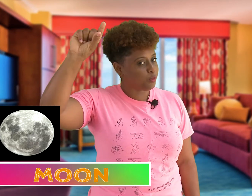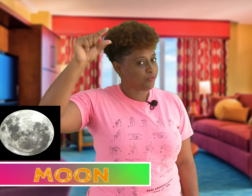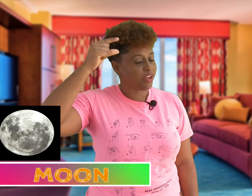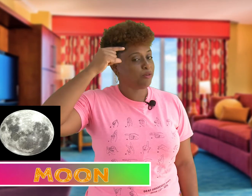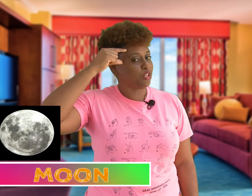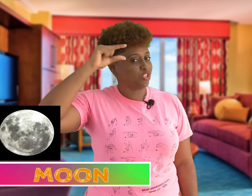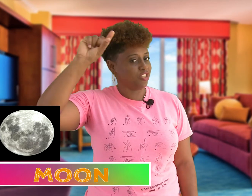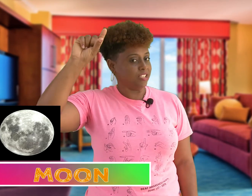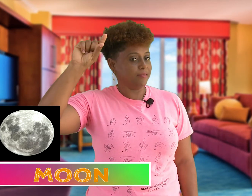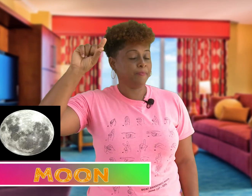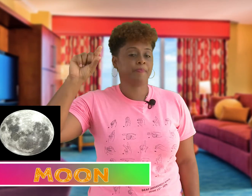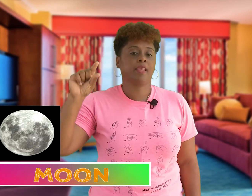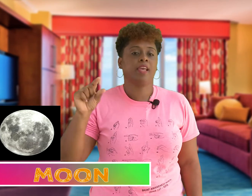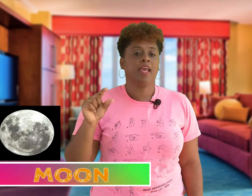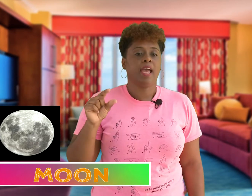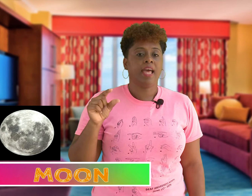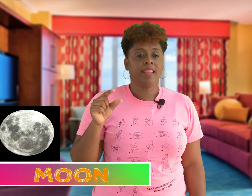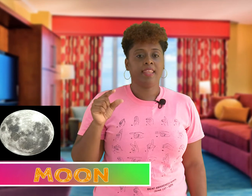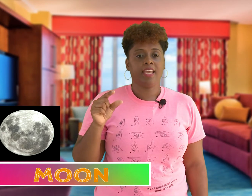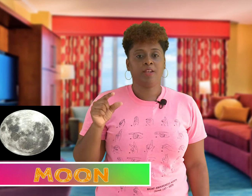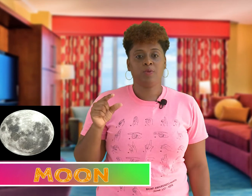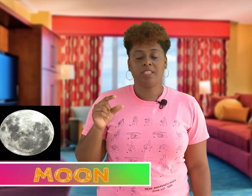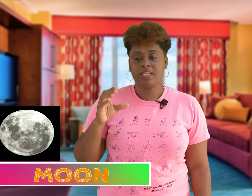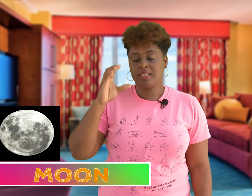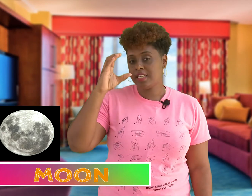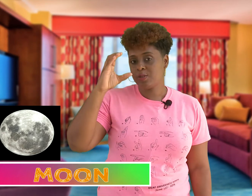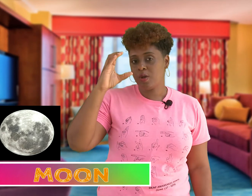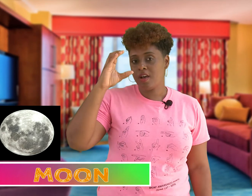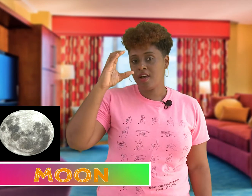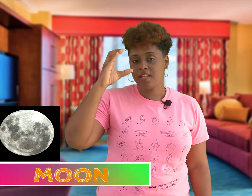moon. Very good. And then we did this one.